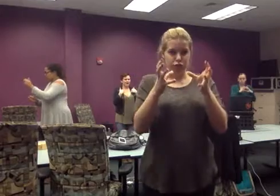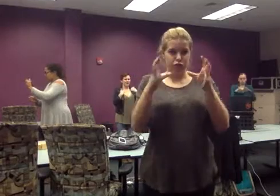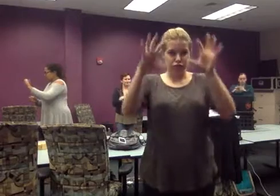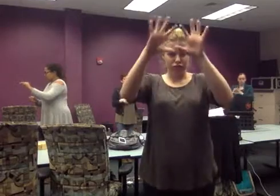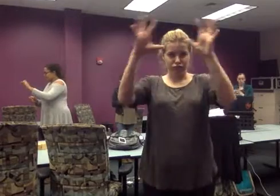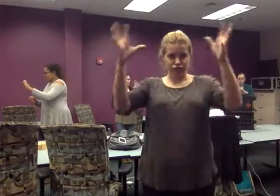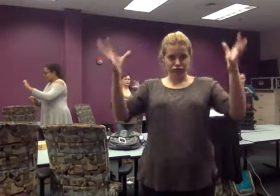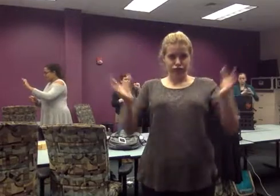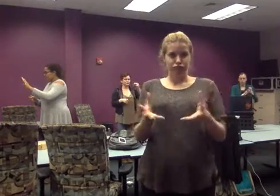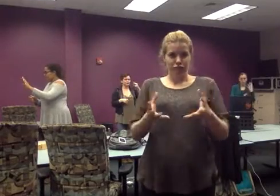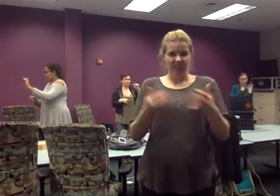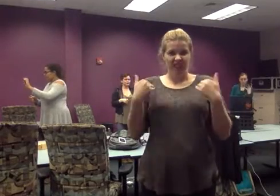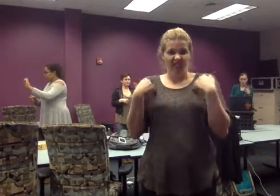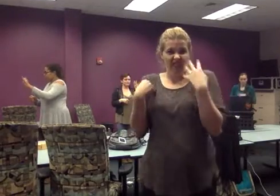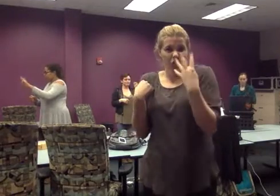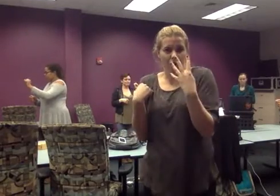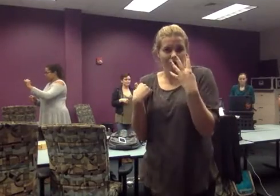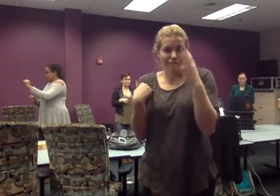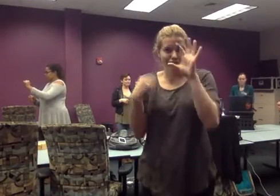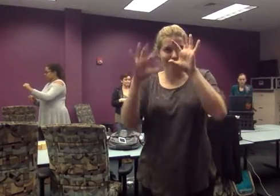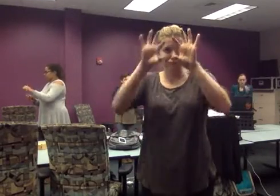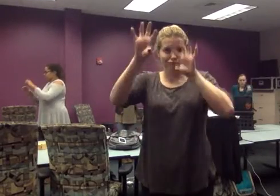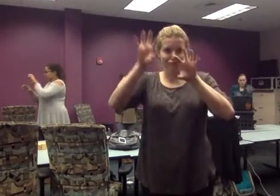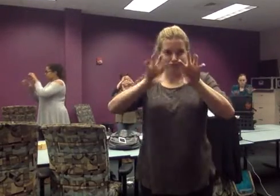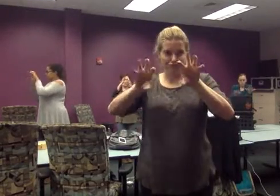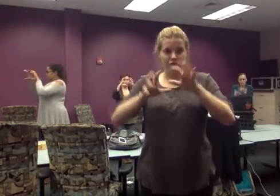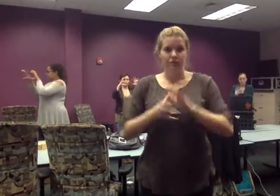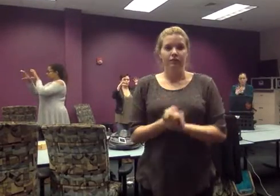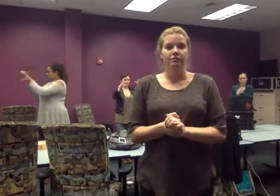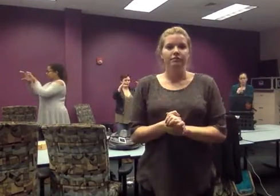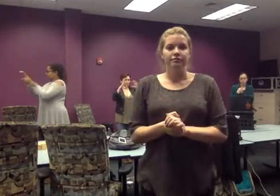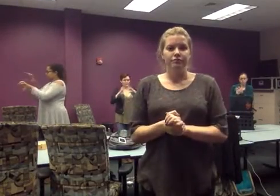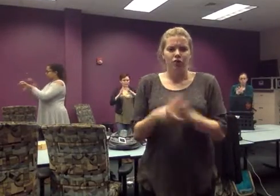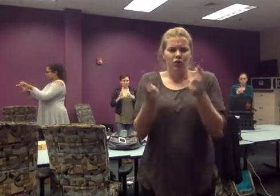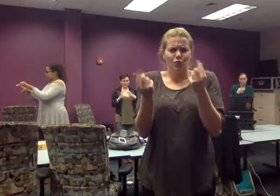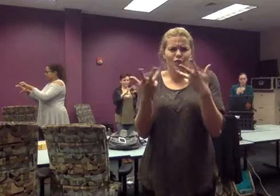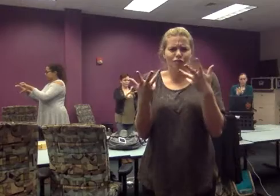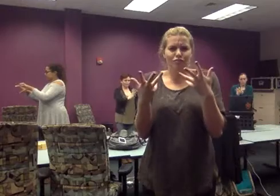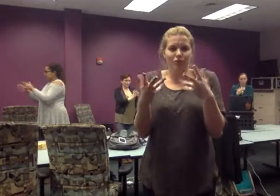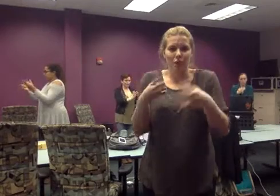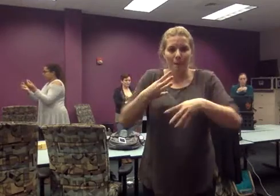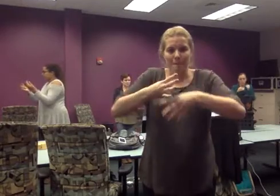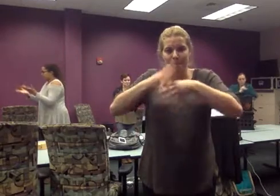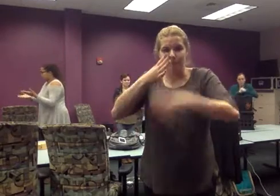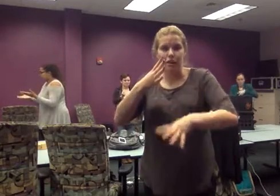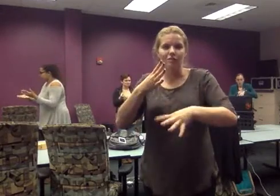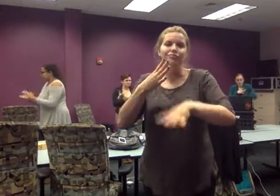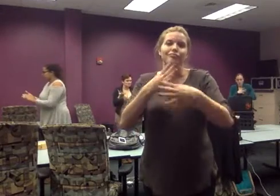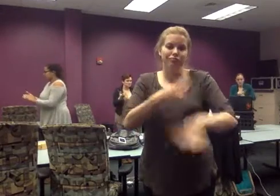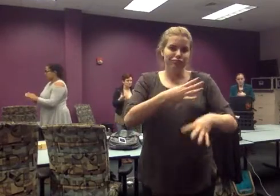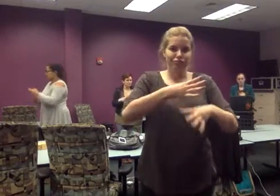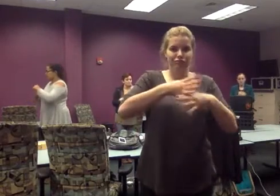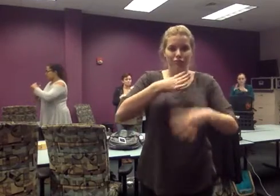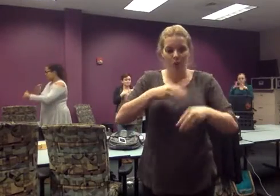chambers pump the blood, and that blood that comes in from